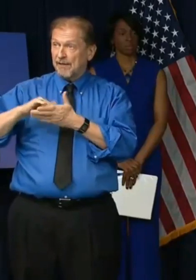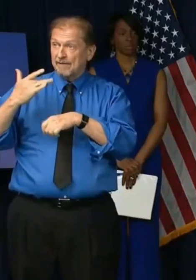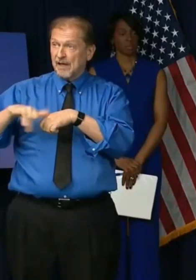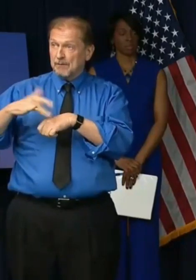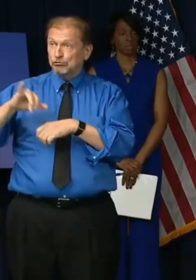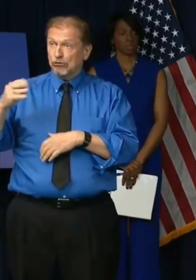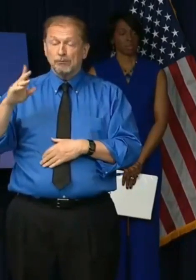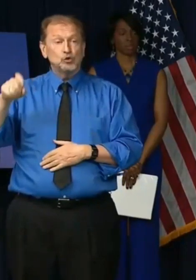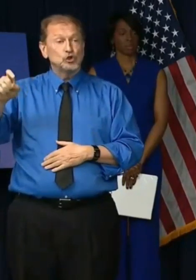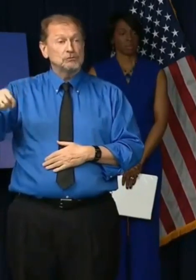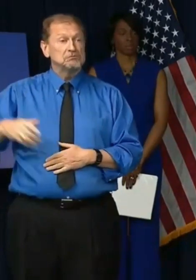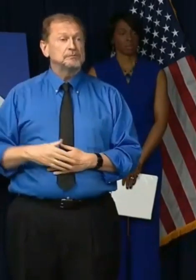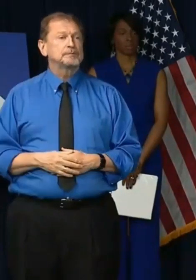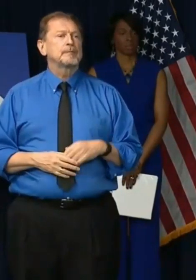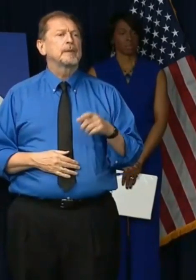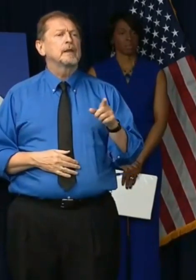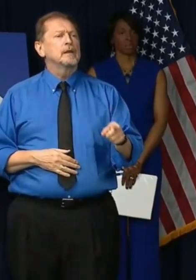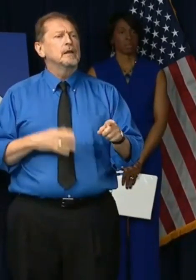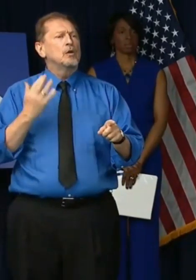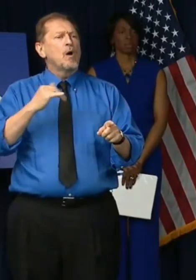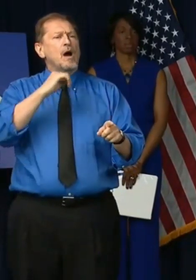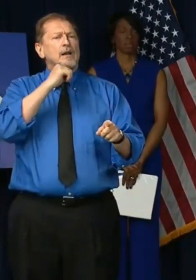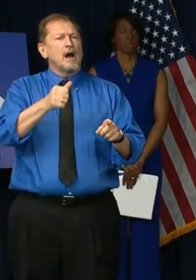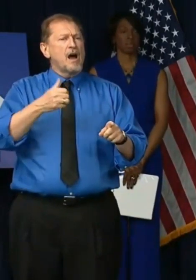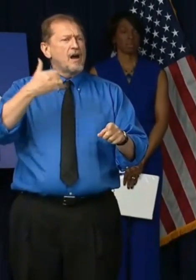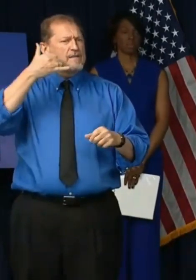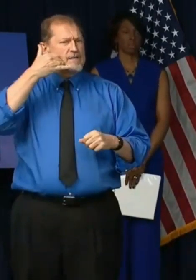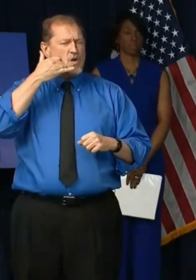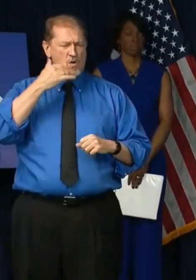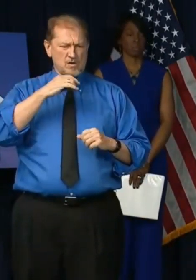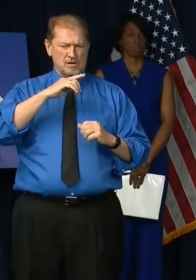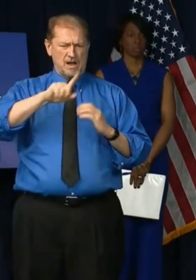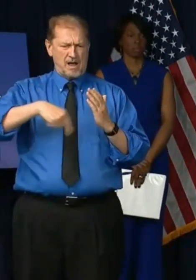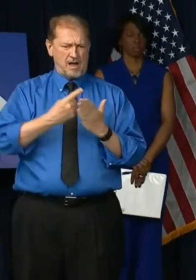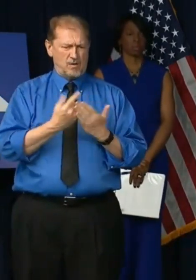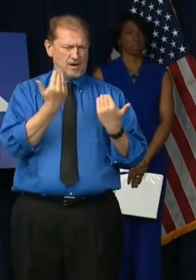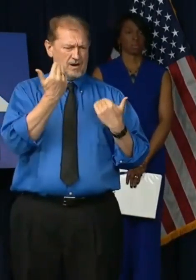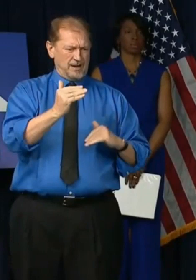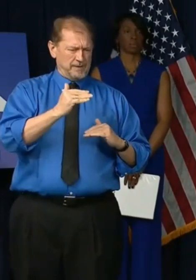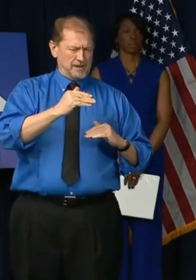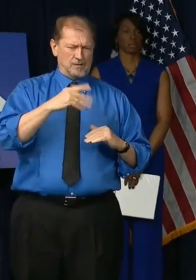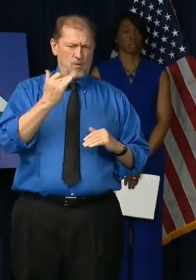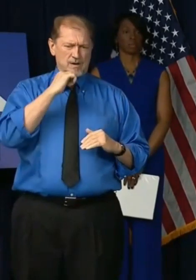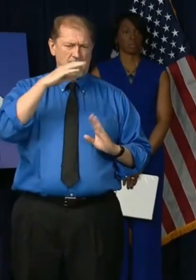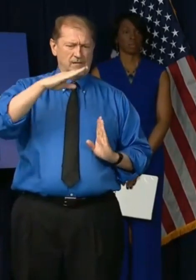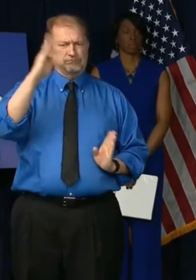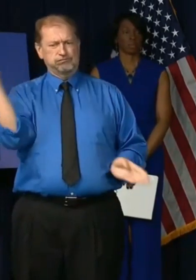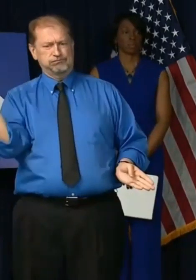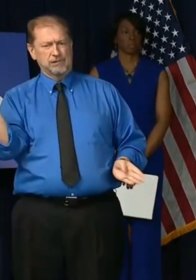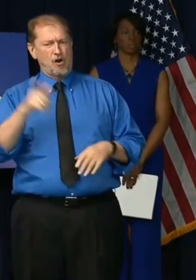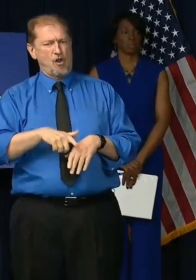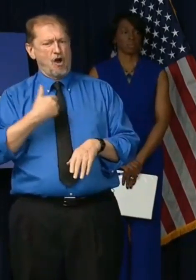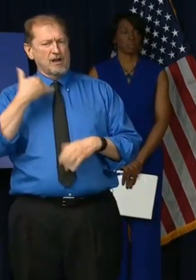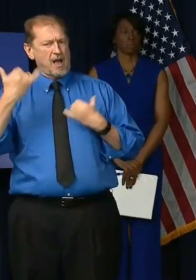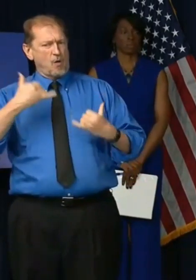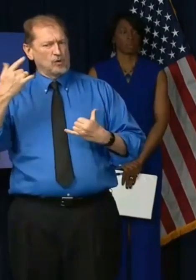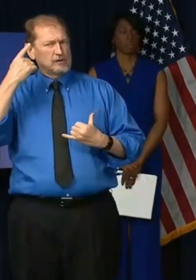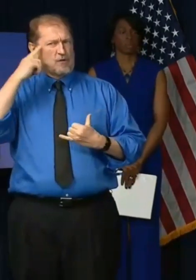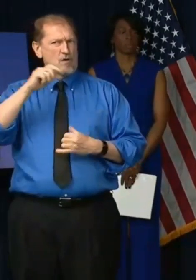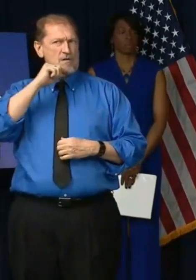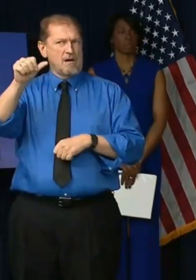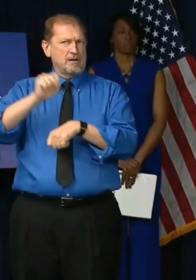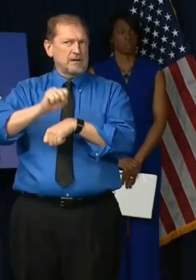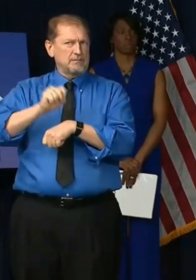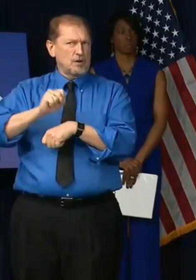Okay. Why not open the phone lines for longer hours until the IDS bottleneck kind of slows down? Yeah, so one of the